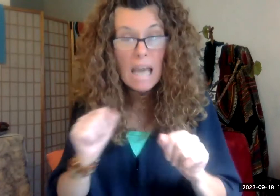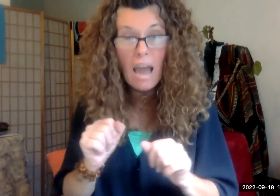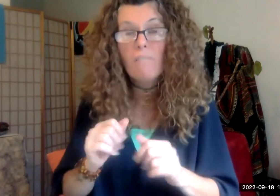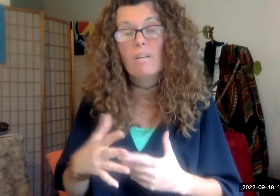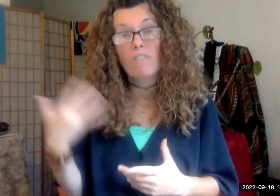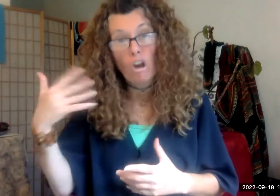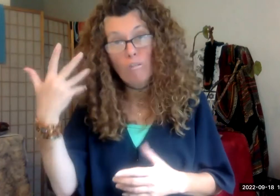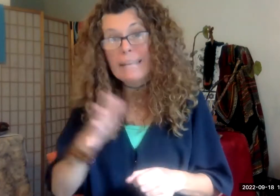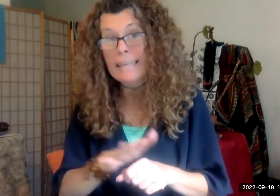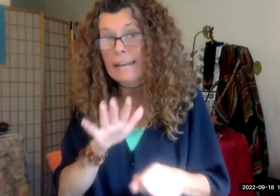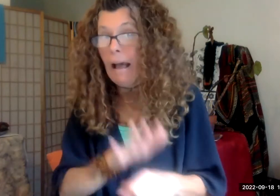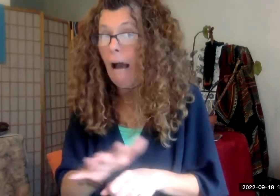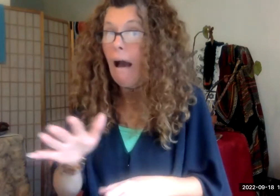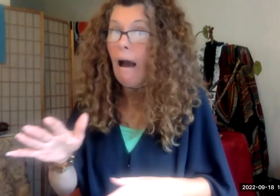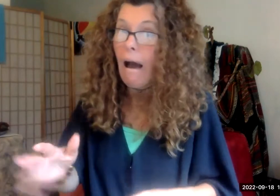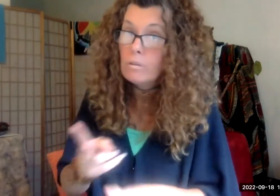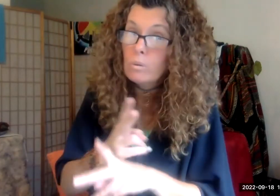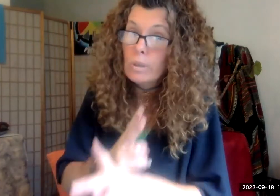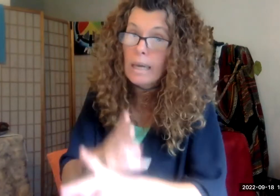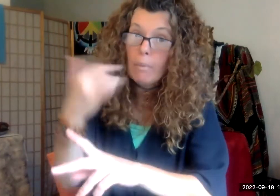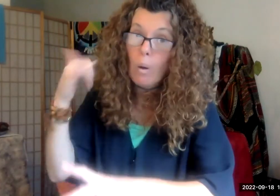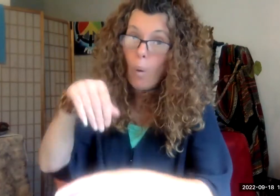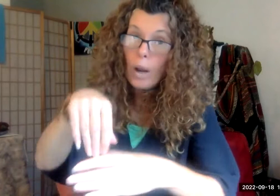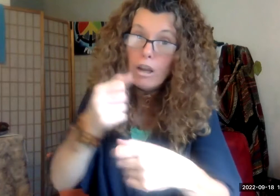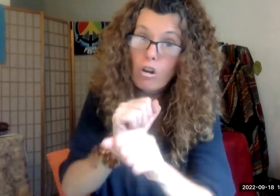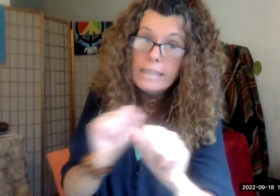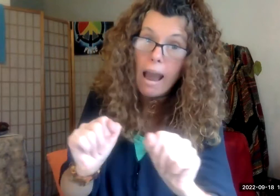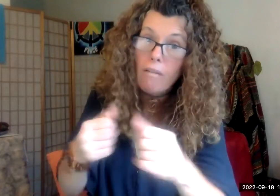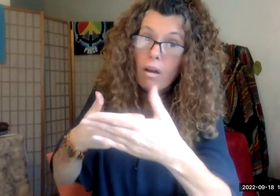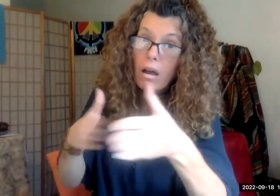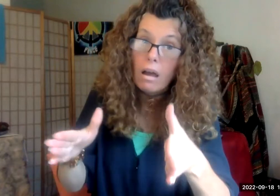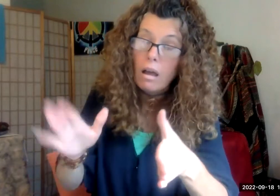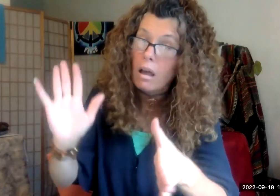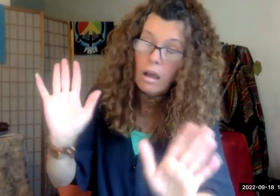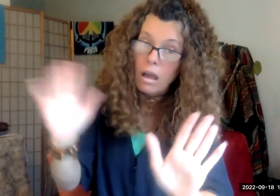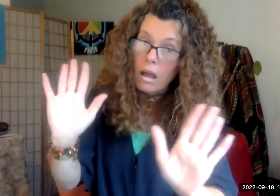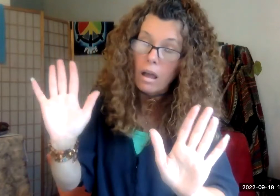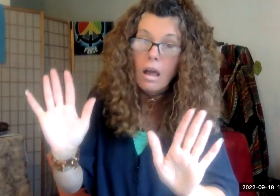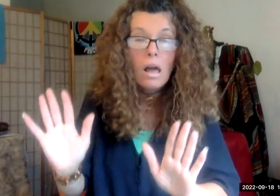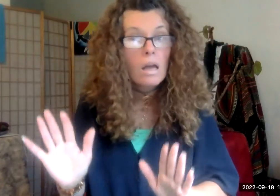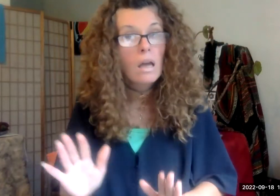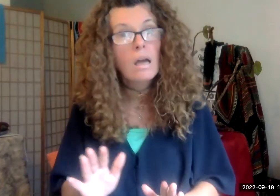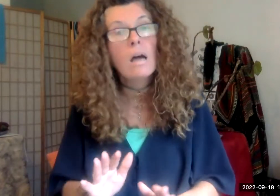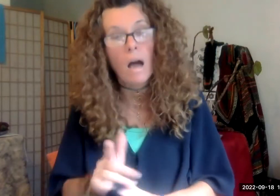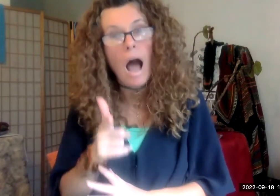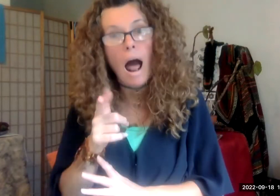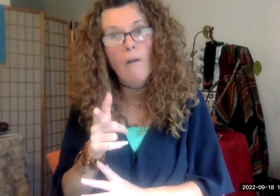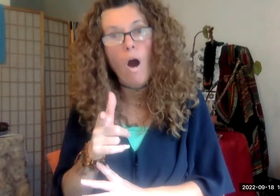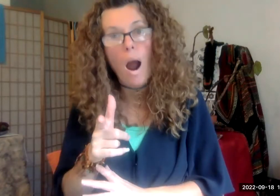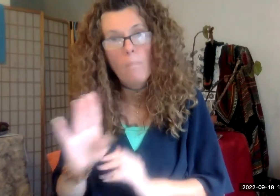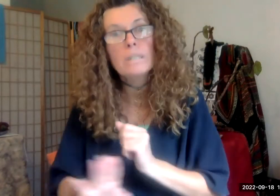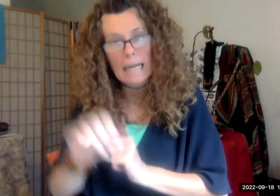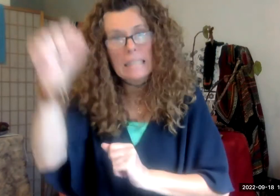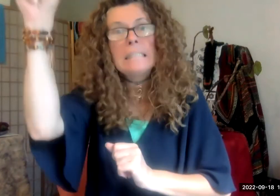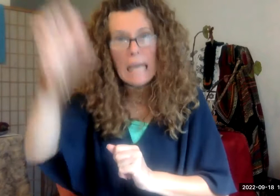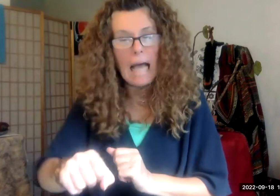safe. Don't be unarmed in this time. And, the whole point of a pistol